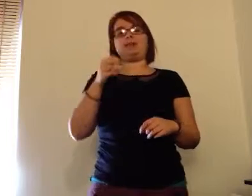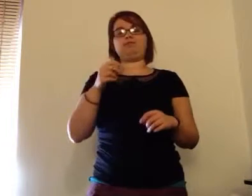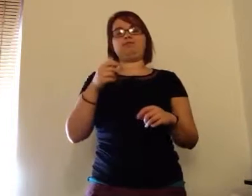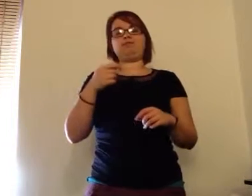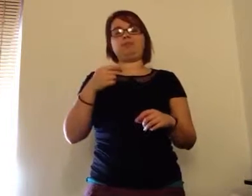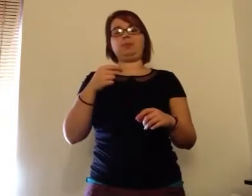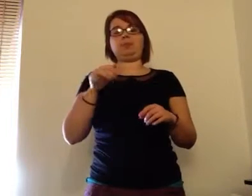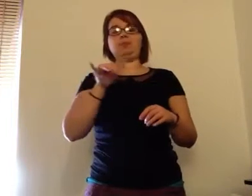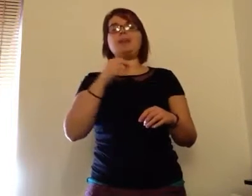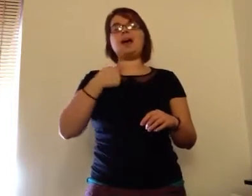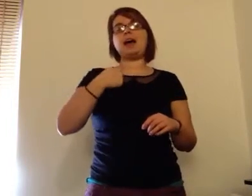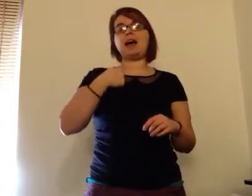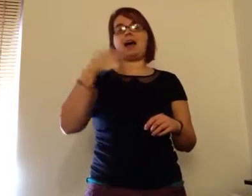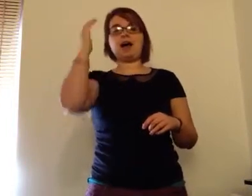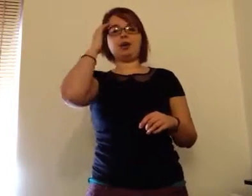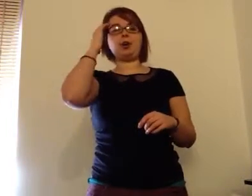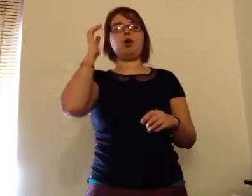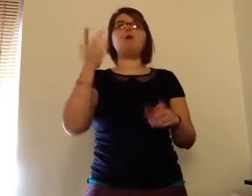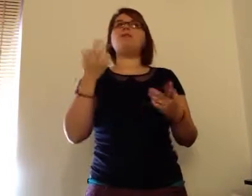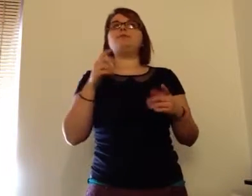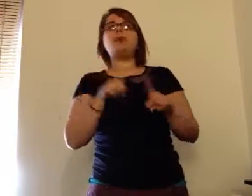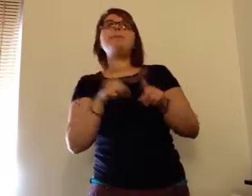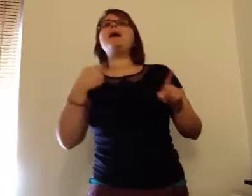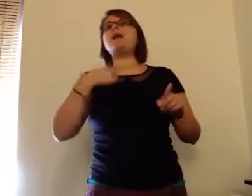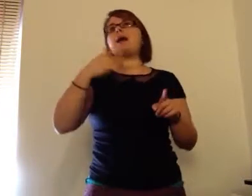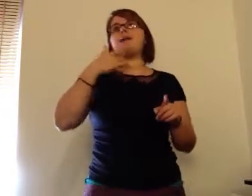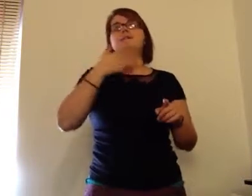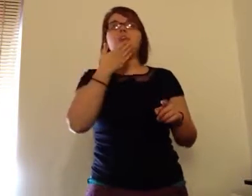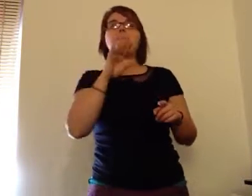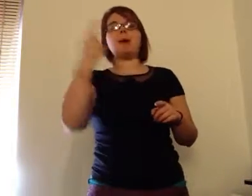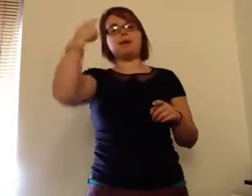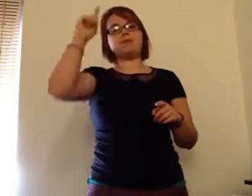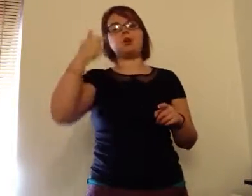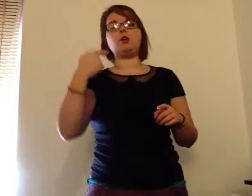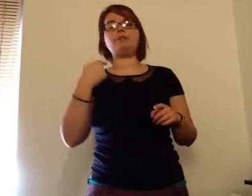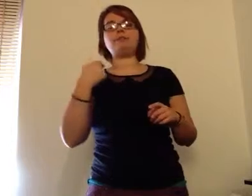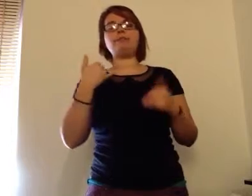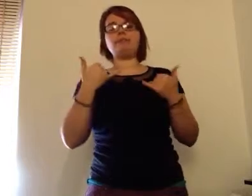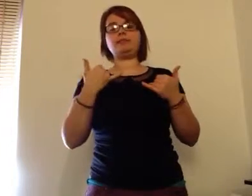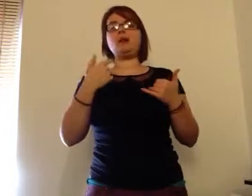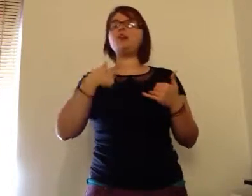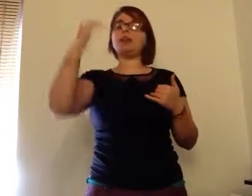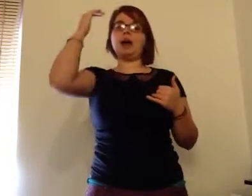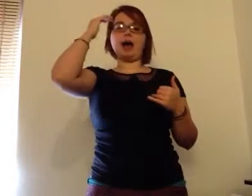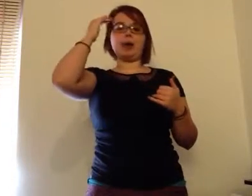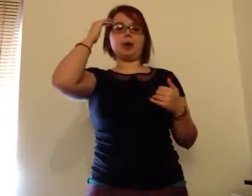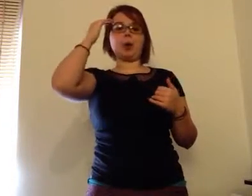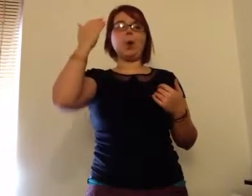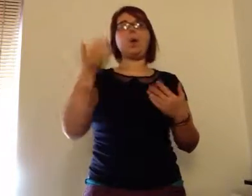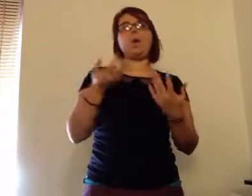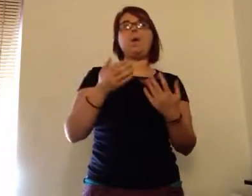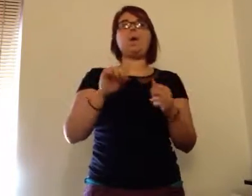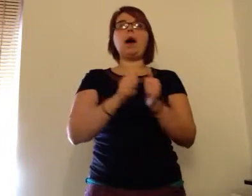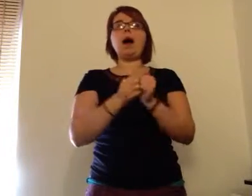But I feel bad for it now because I know how important coffee is. But he was a trooper and he was like, oh, this is funny, haha, from the magic